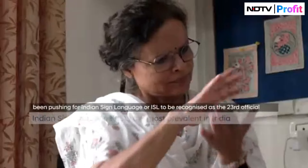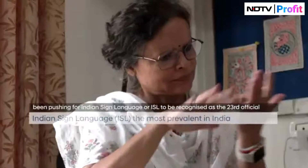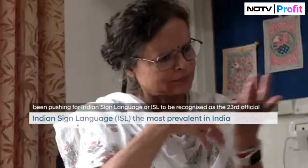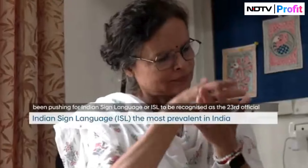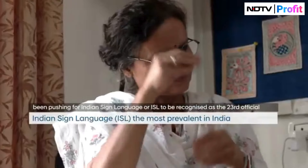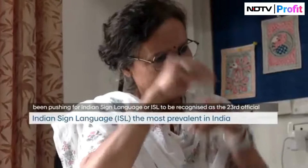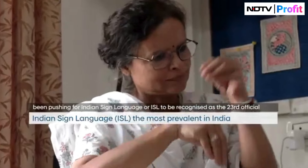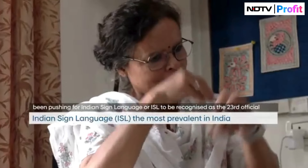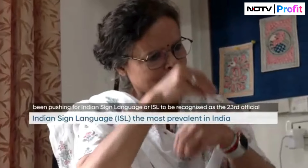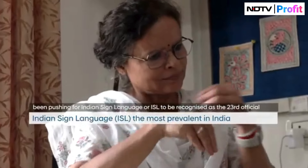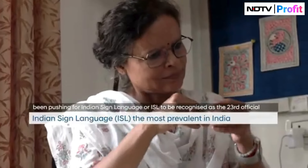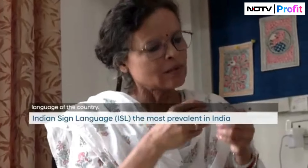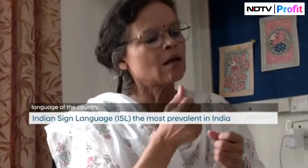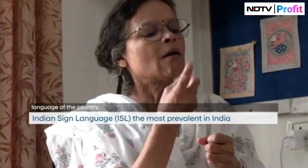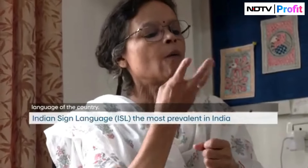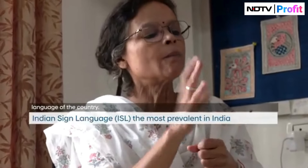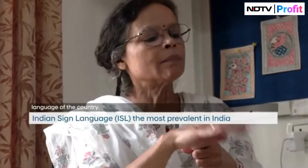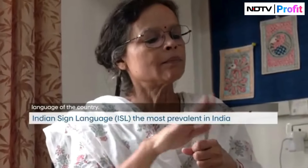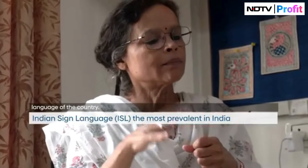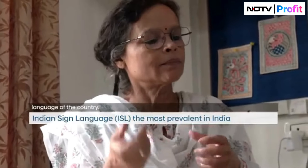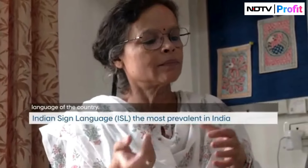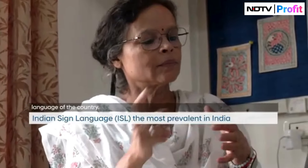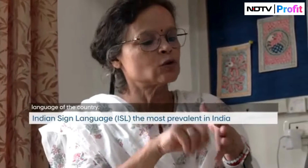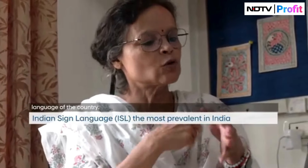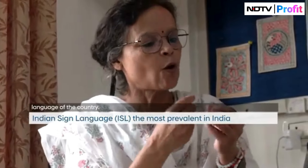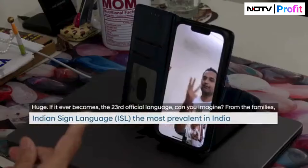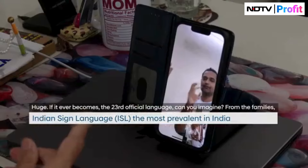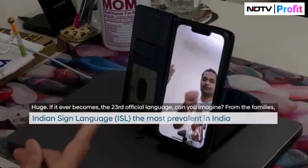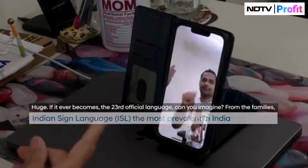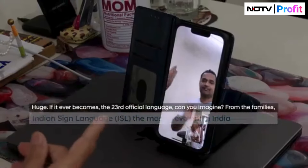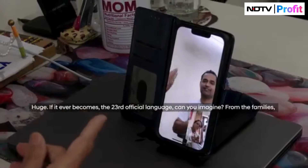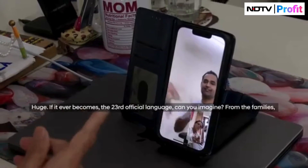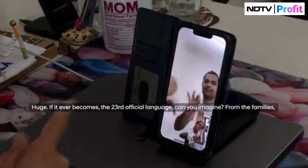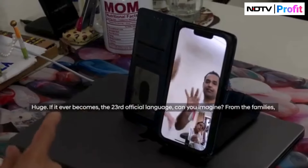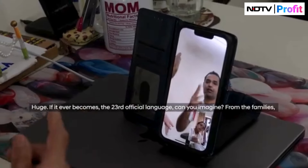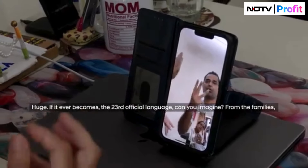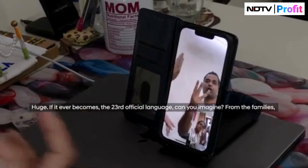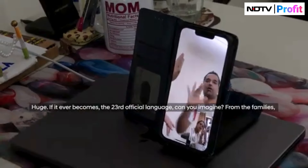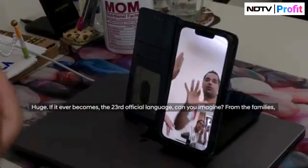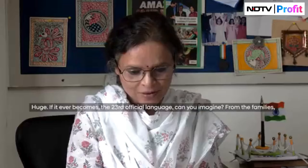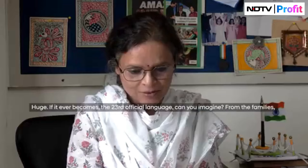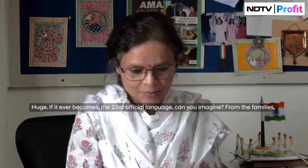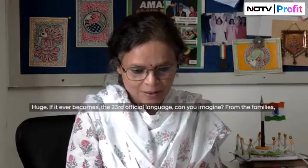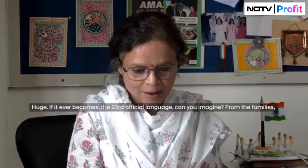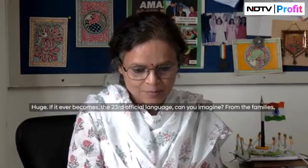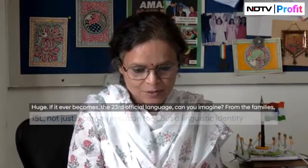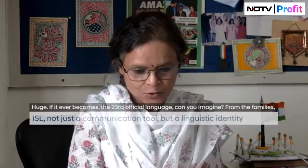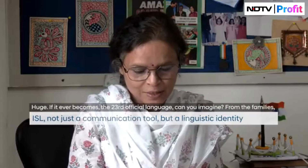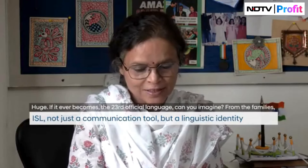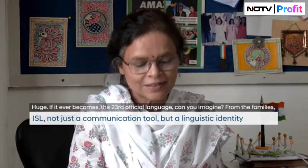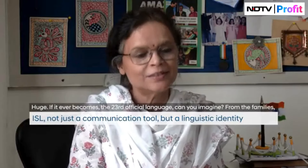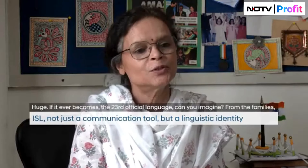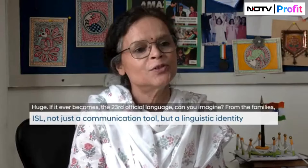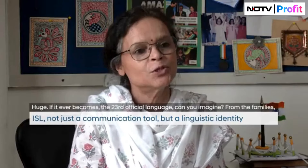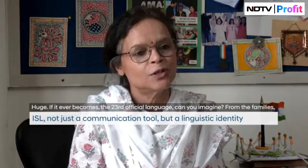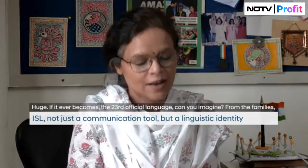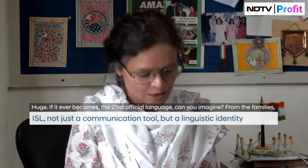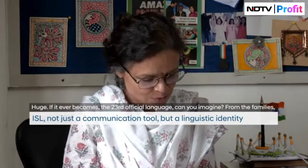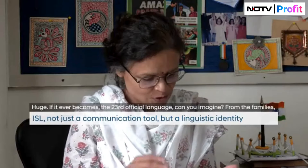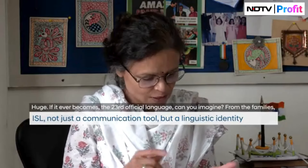the 23rd official language of the country. Huge if it becomes the 23rd official language. Can